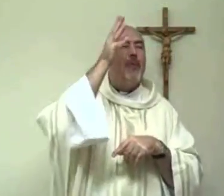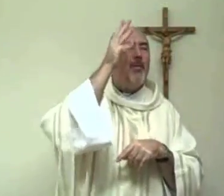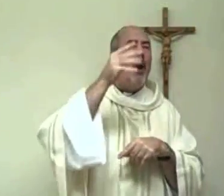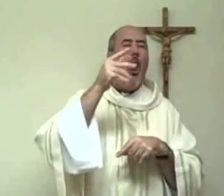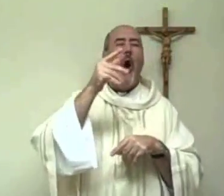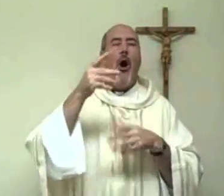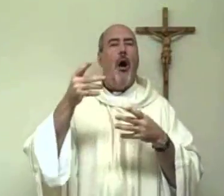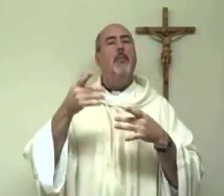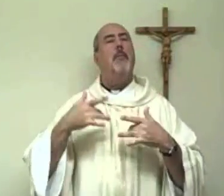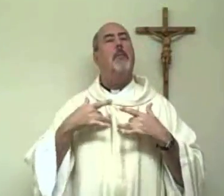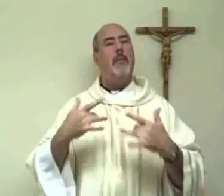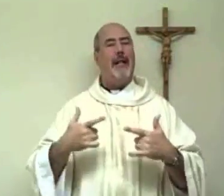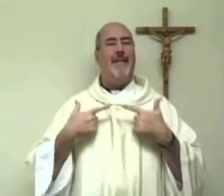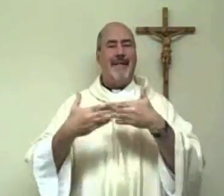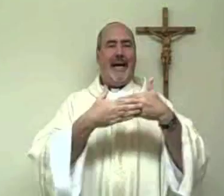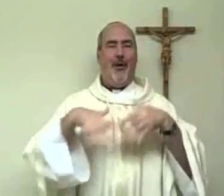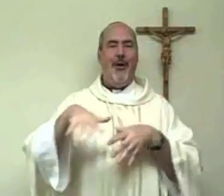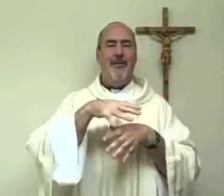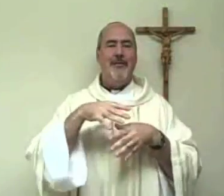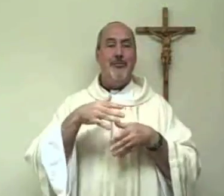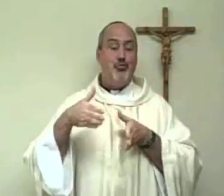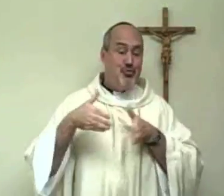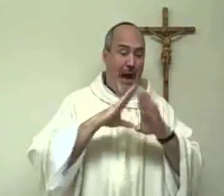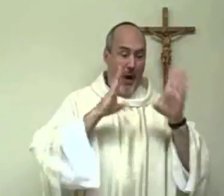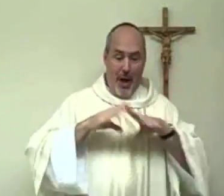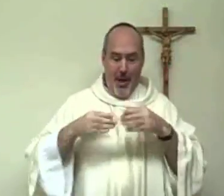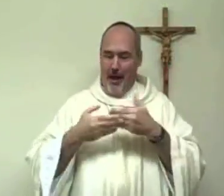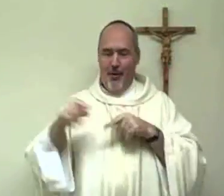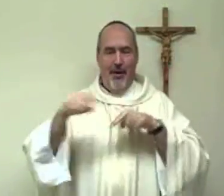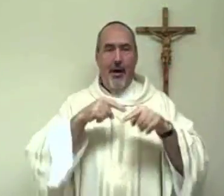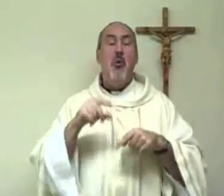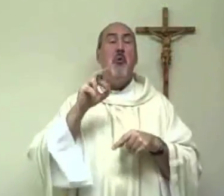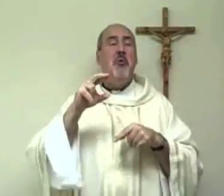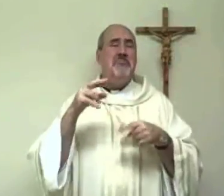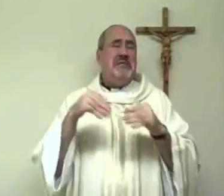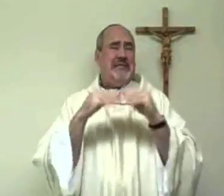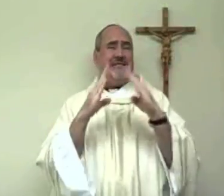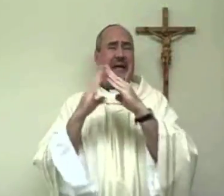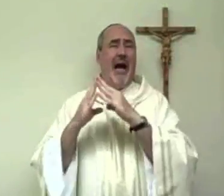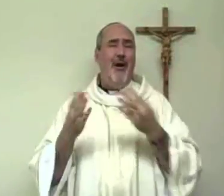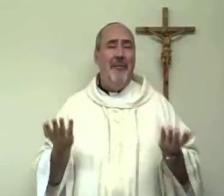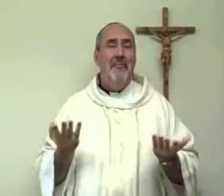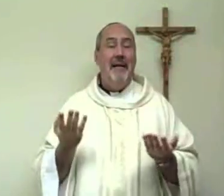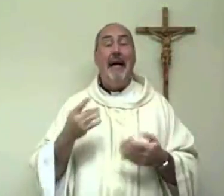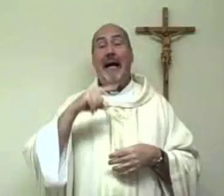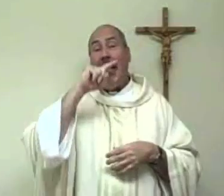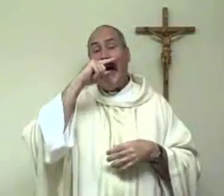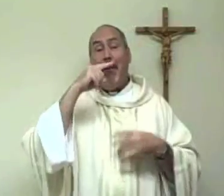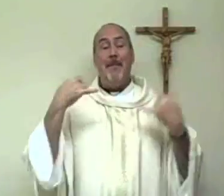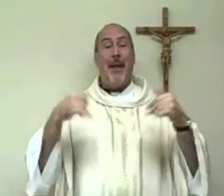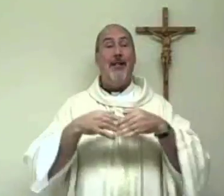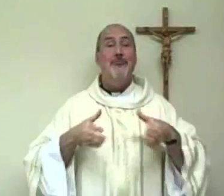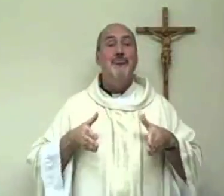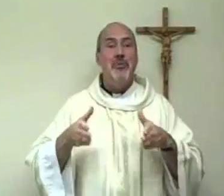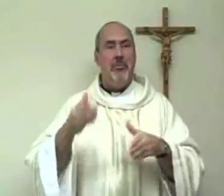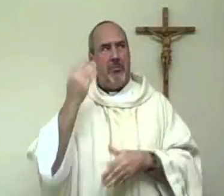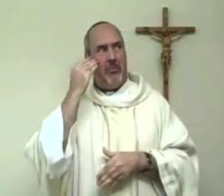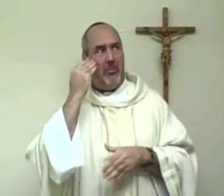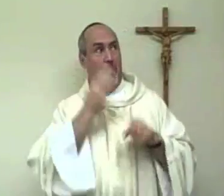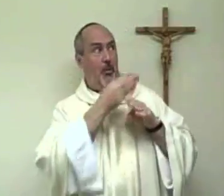historically, most families tended to live near their extended family. Their relatives always